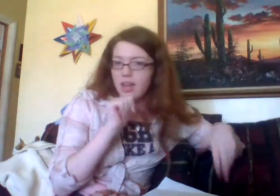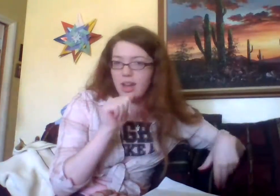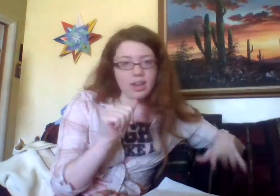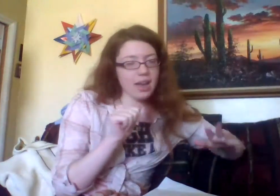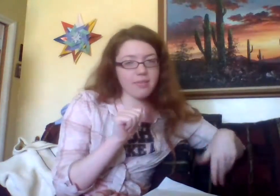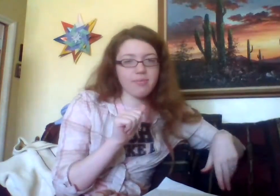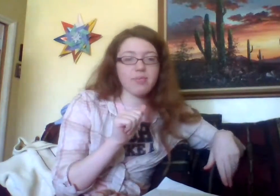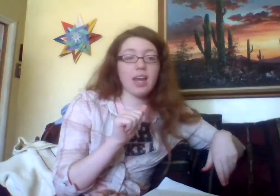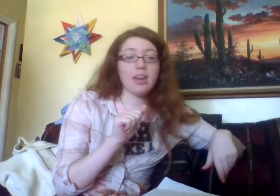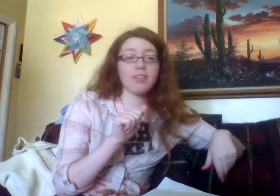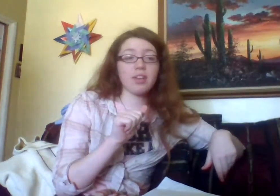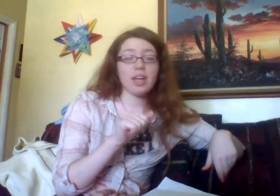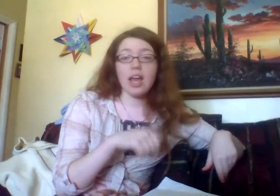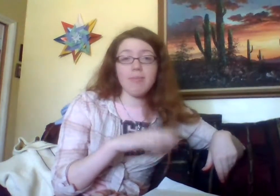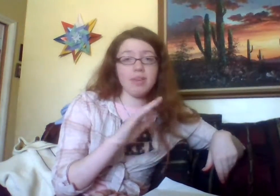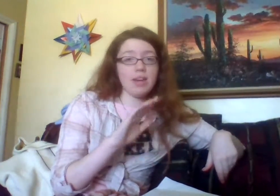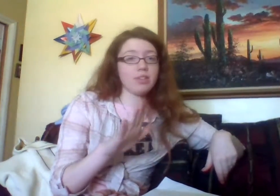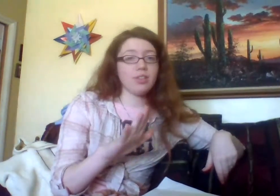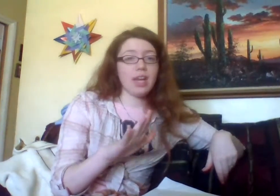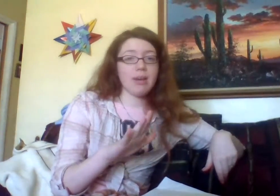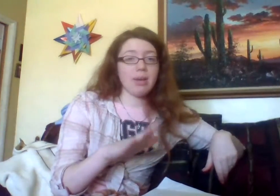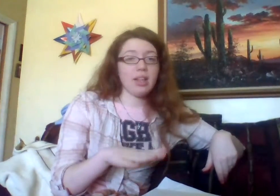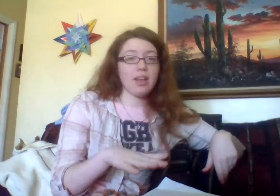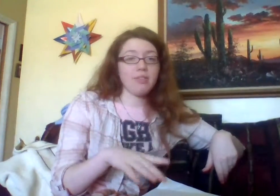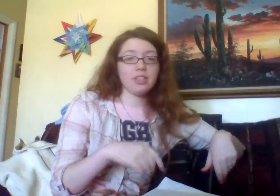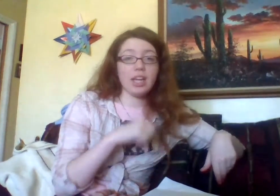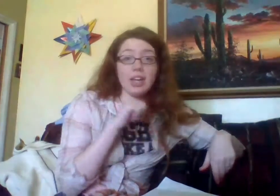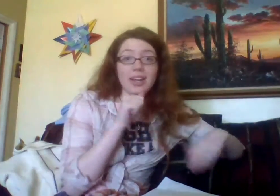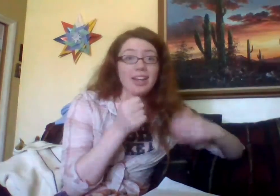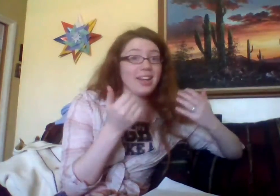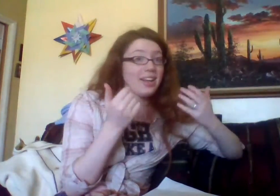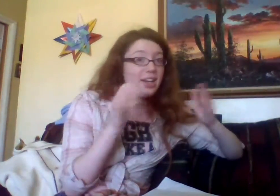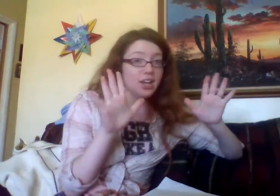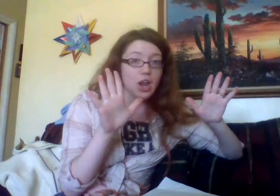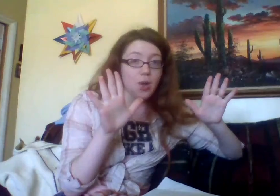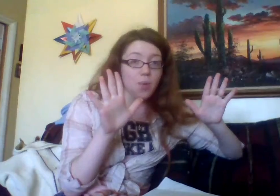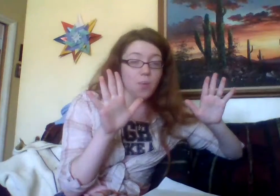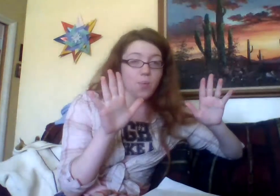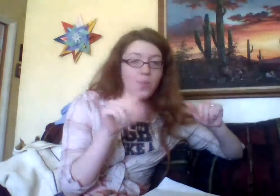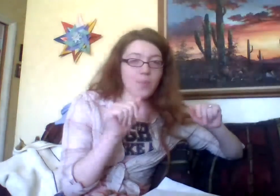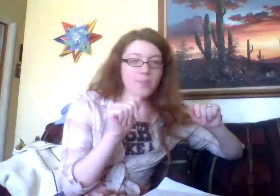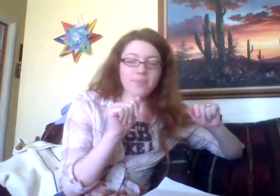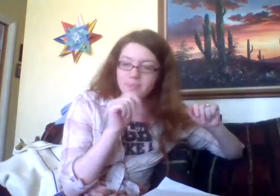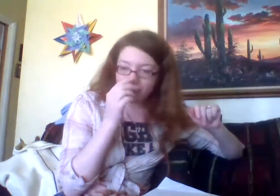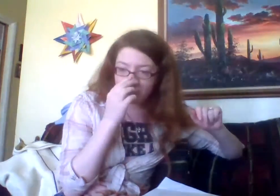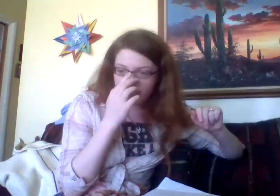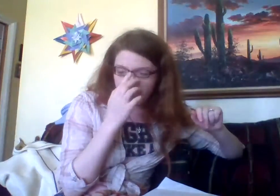not yet. And if you're like, I am never doing that in my life, you'd say, no.